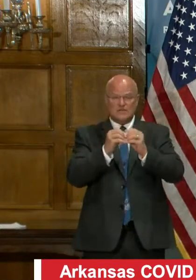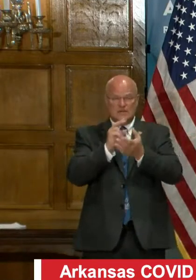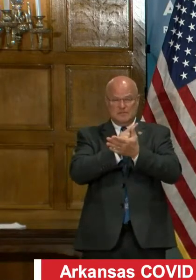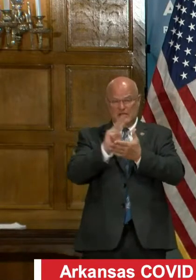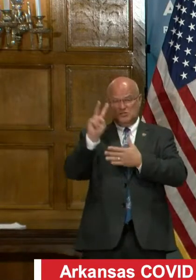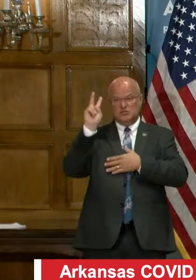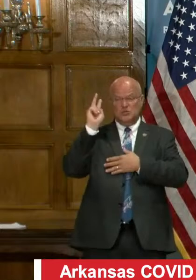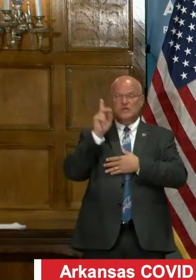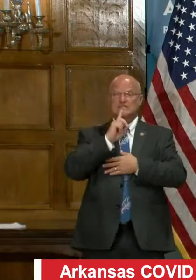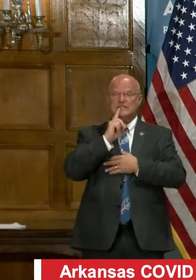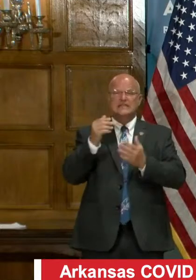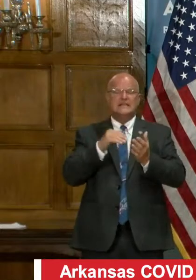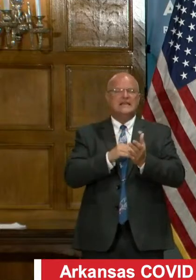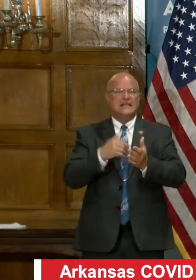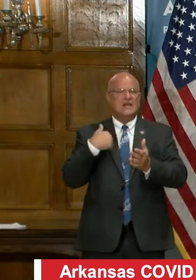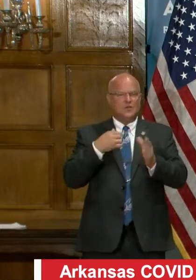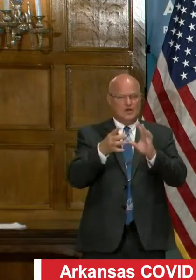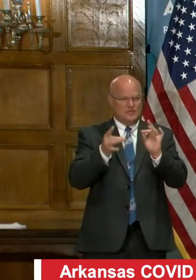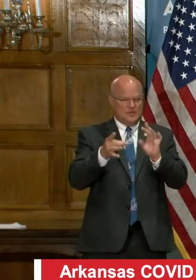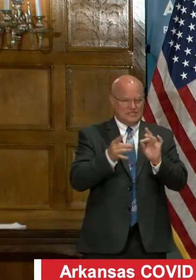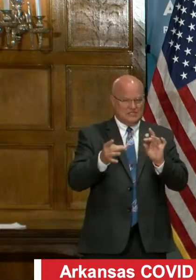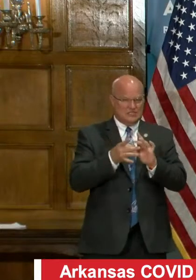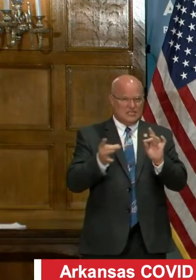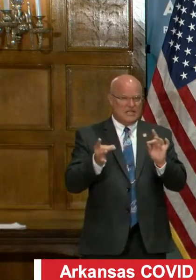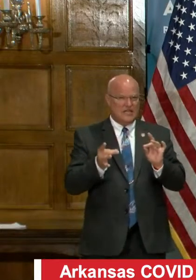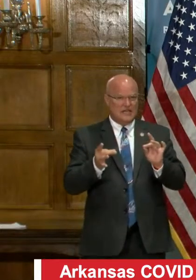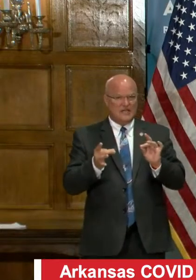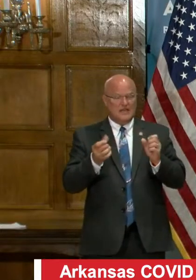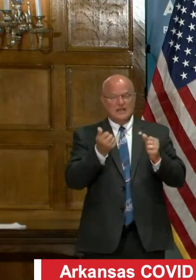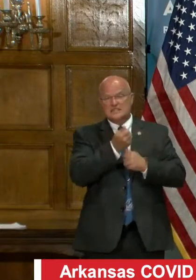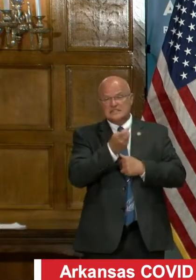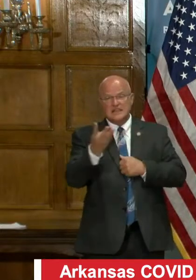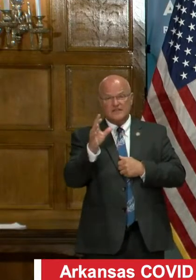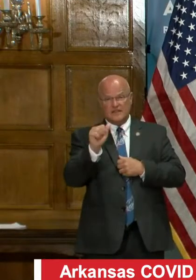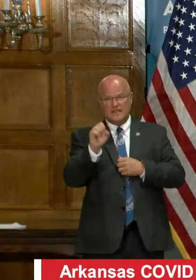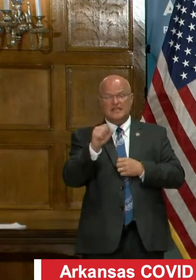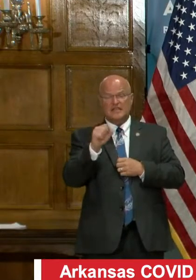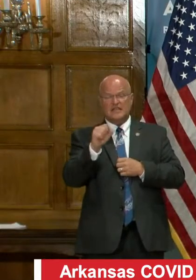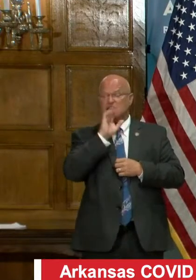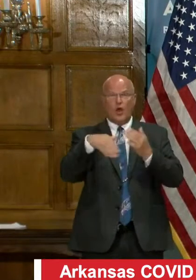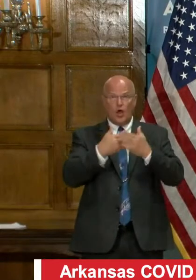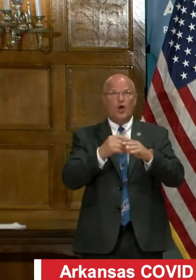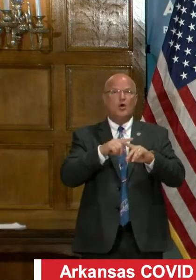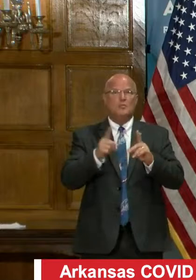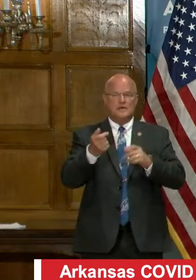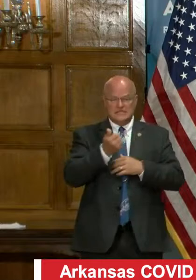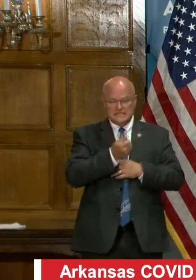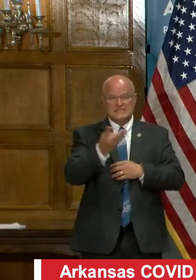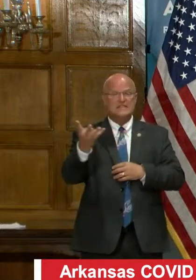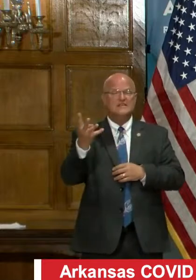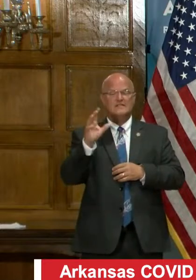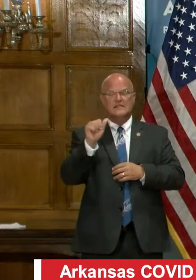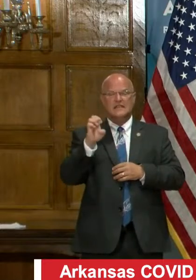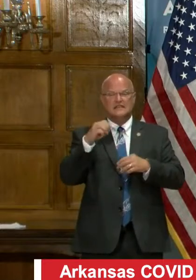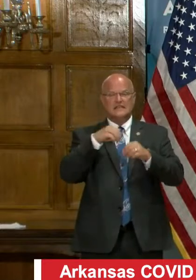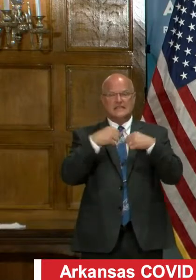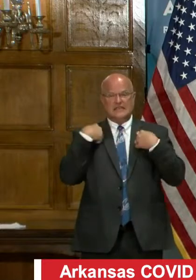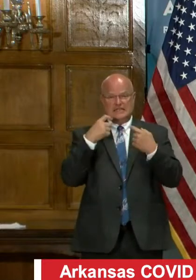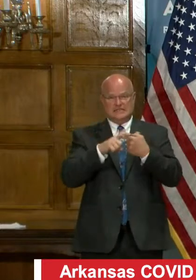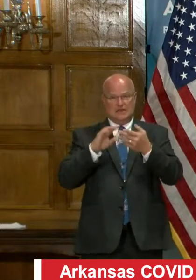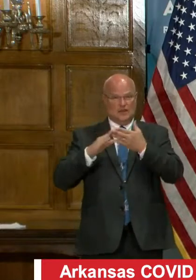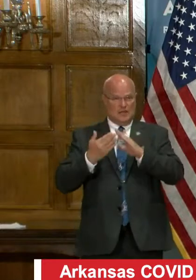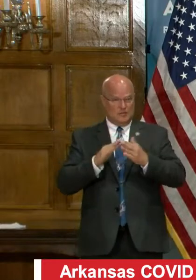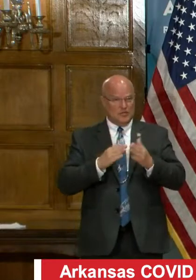2 weeks is, again, we've mentioned quite a few of those cases, not all, but quite a few have been in the